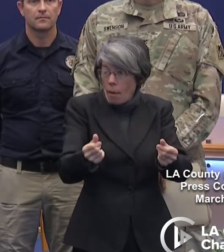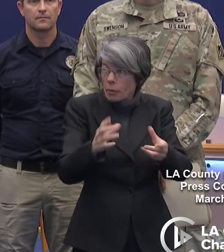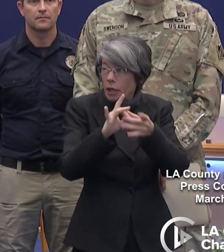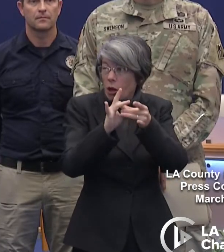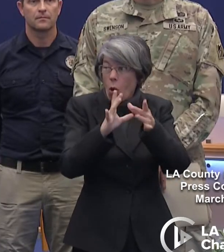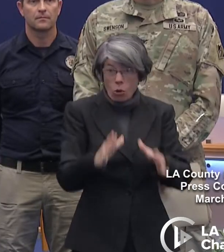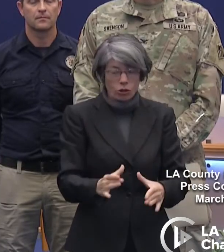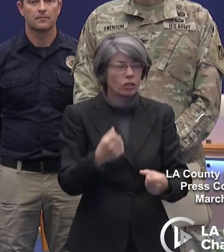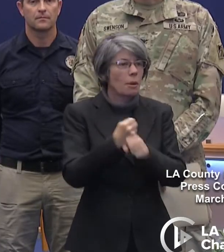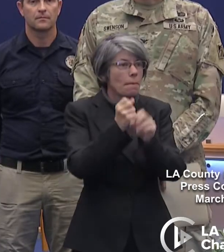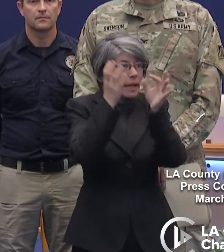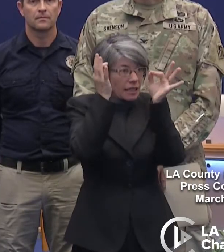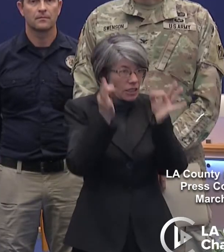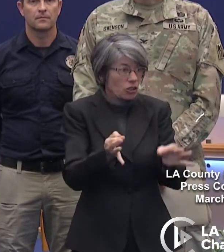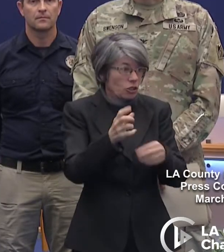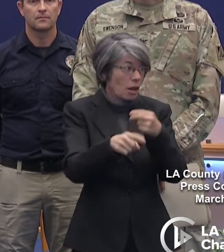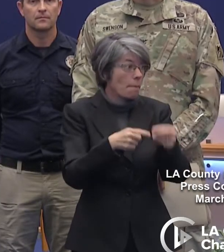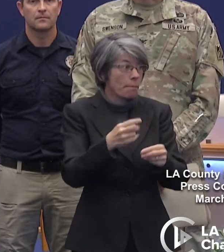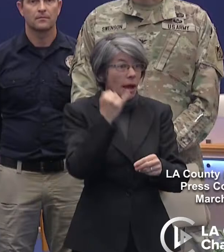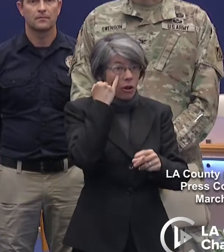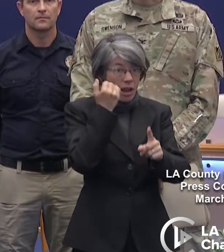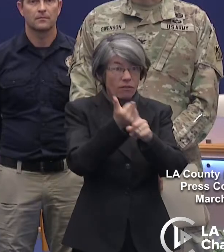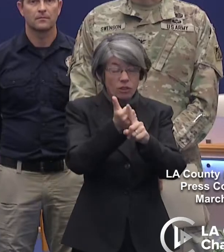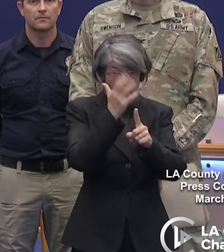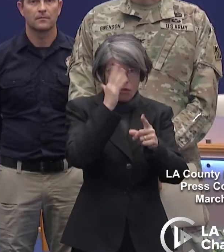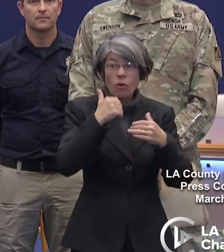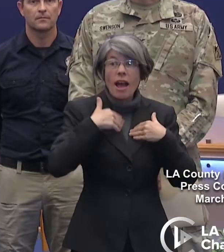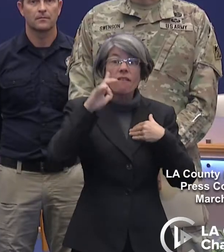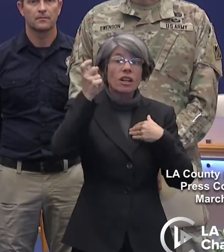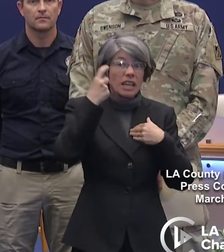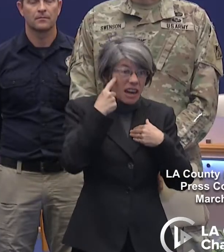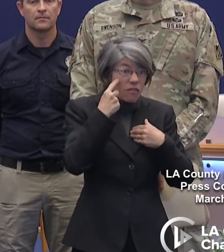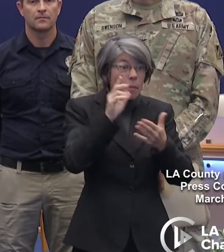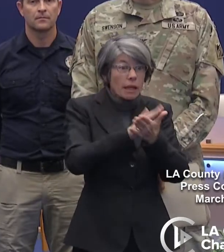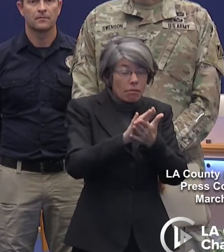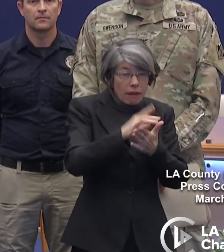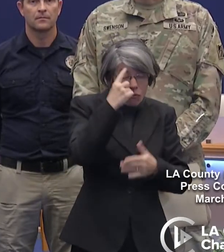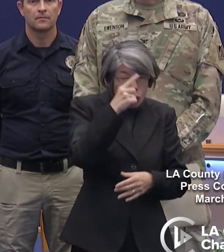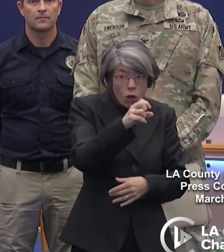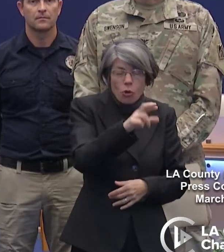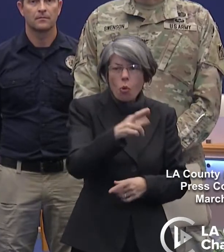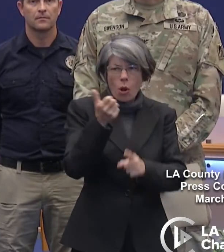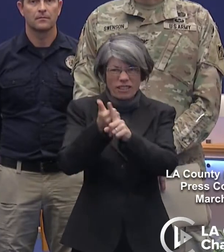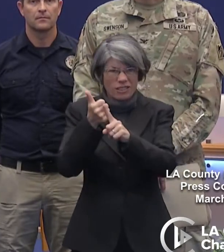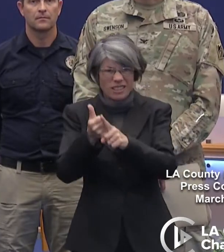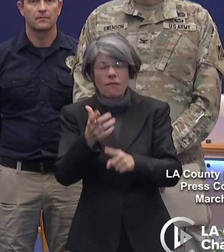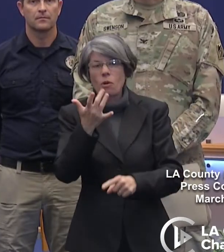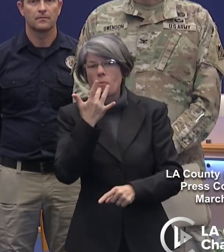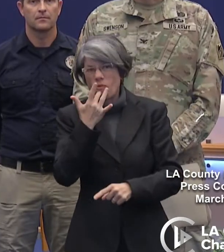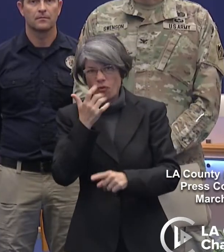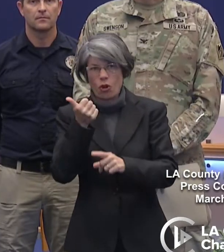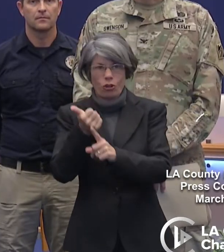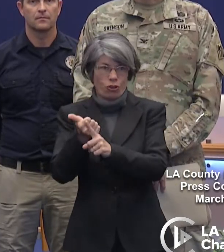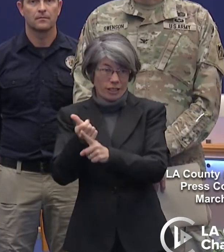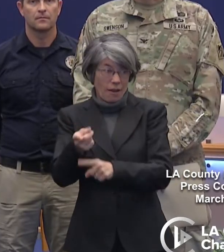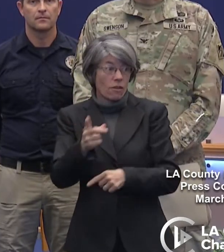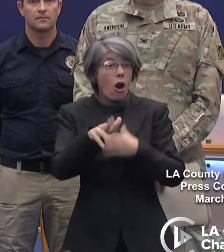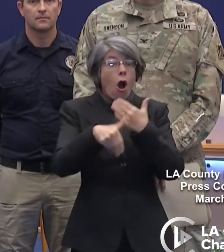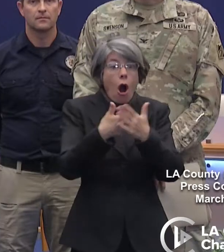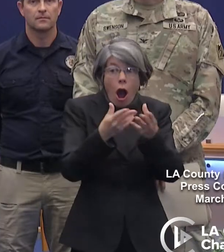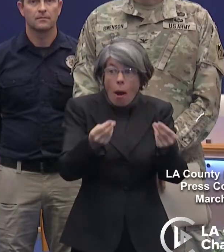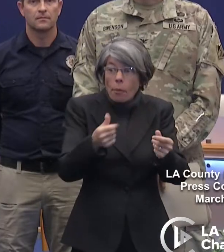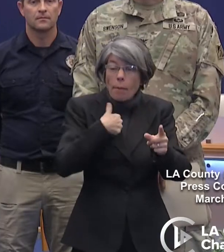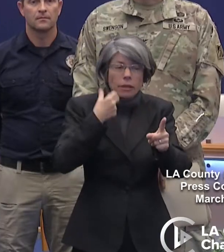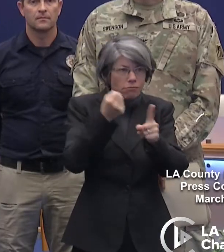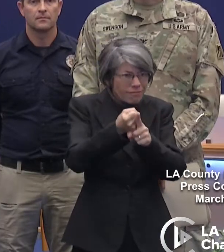owners, to make a decision about whether or not you're going to have the government do this program or you're going to be doing that on your own. All properties that have